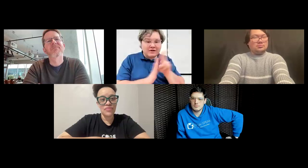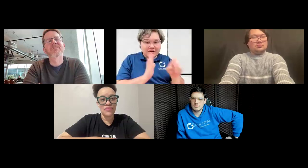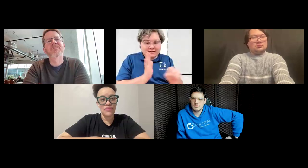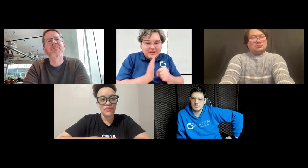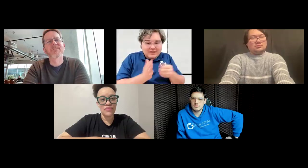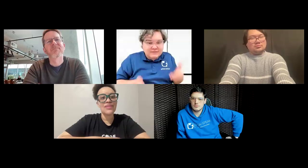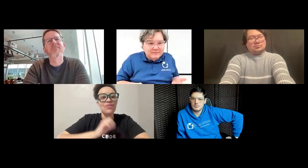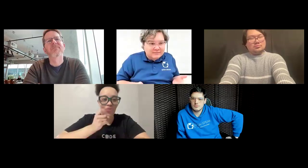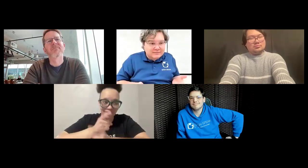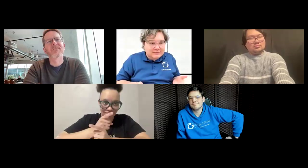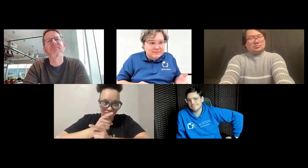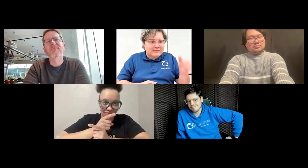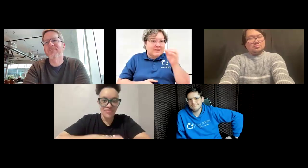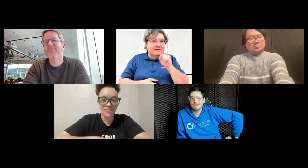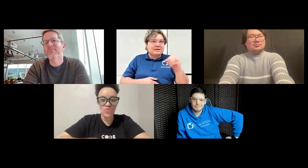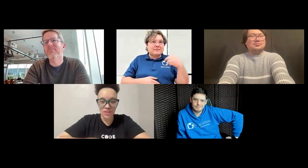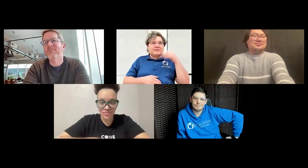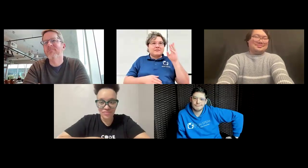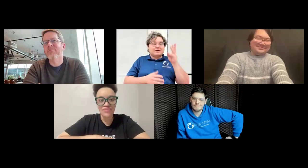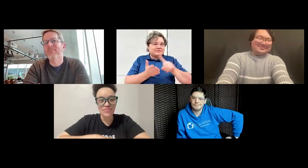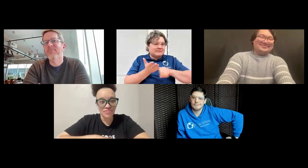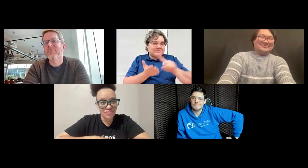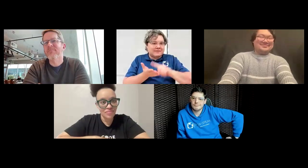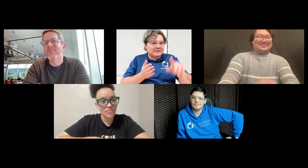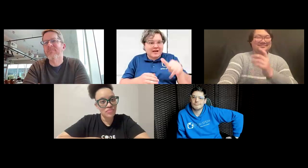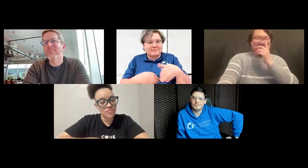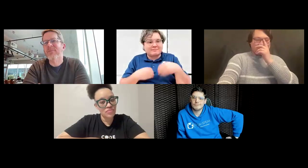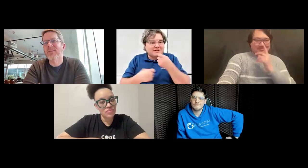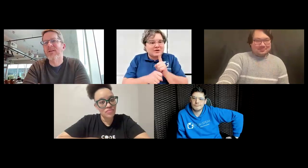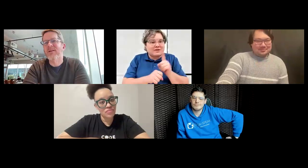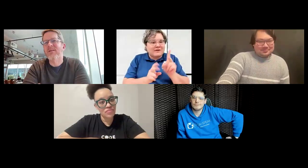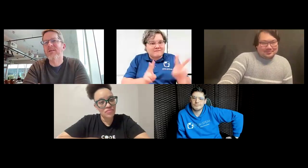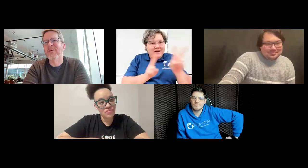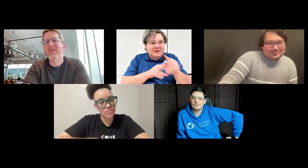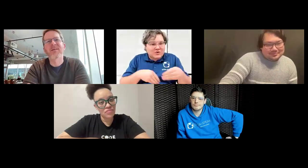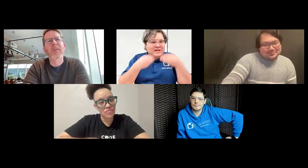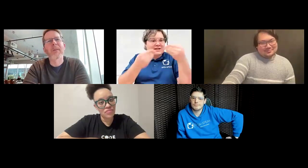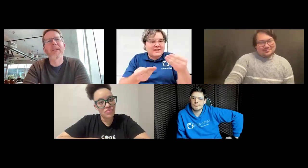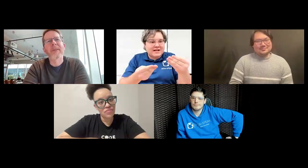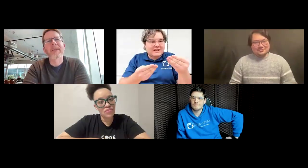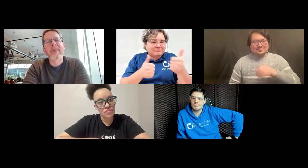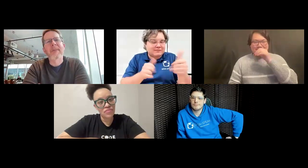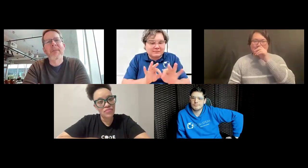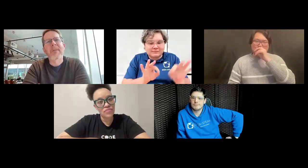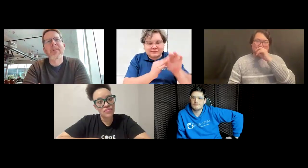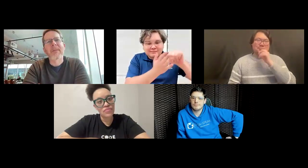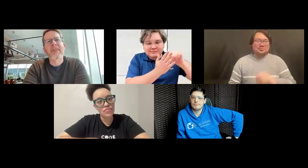it is in another country that's not the US, thinking through that, wanting to research first and foremost to be able to